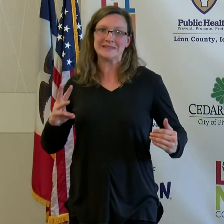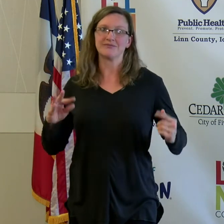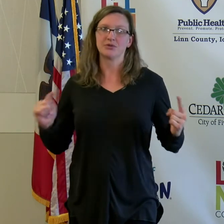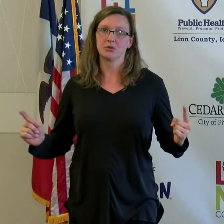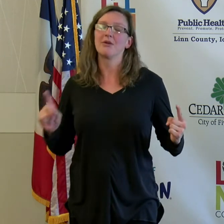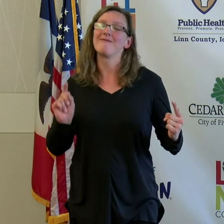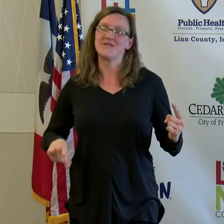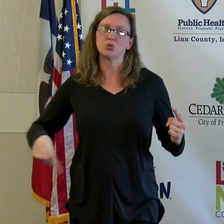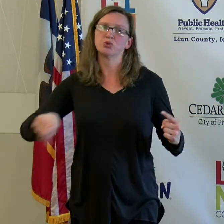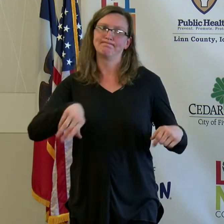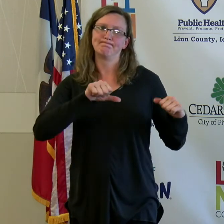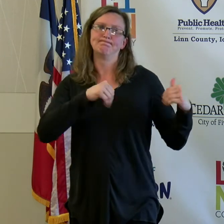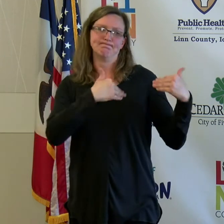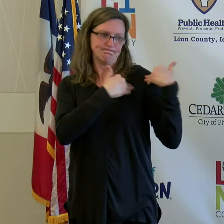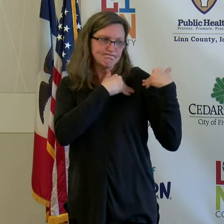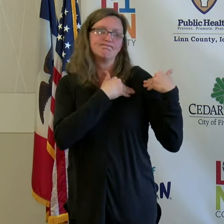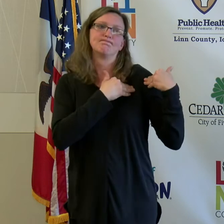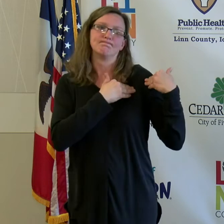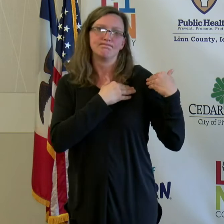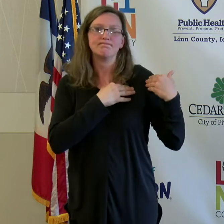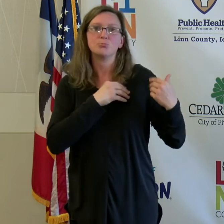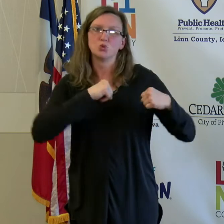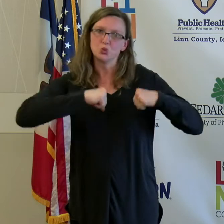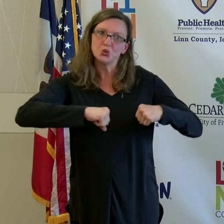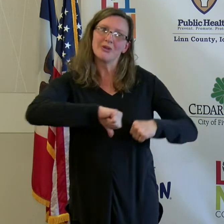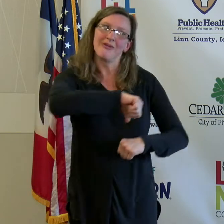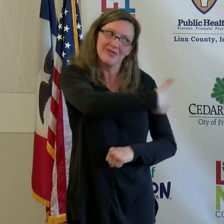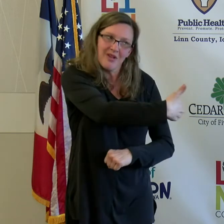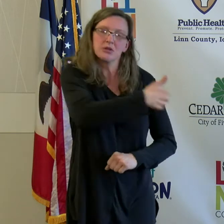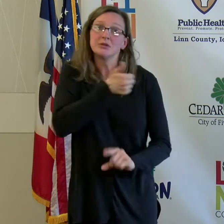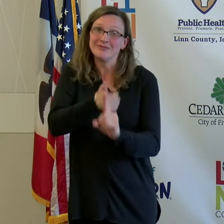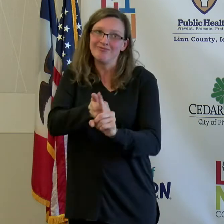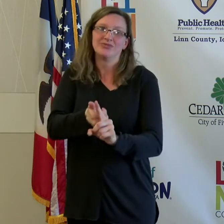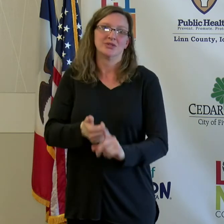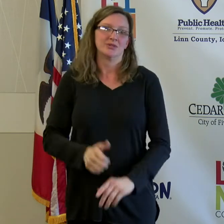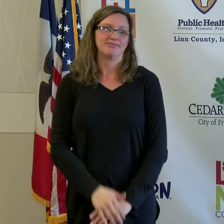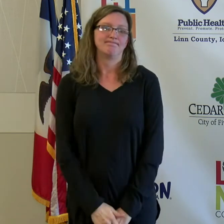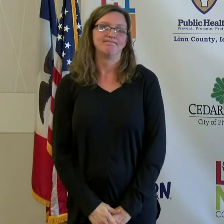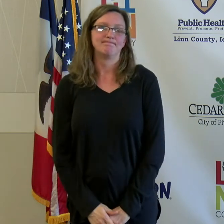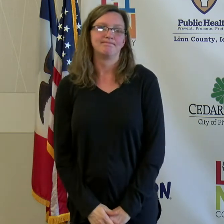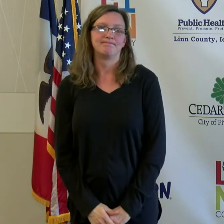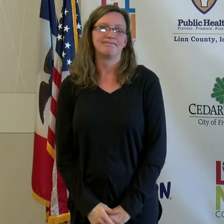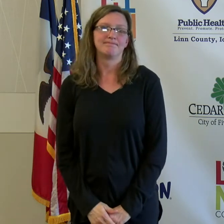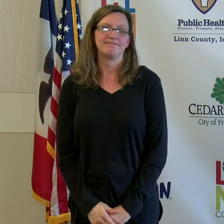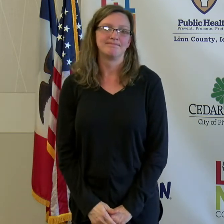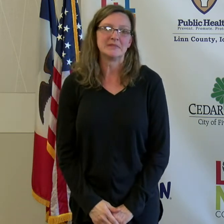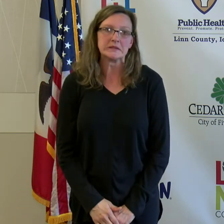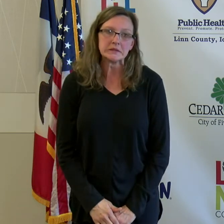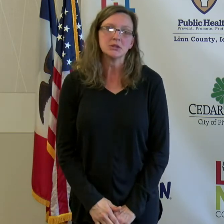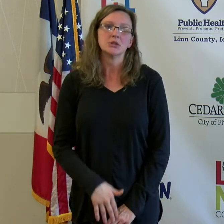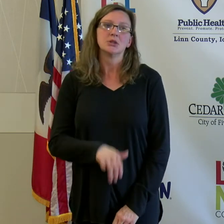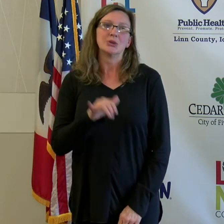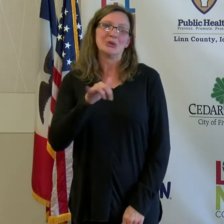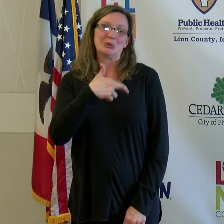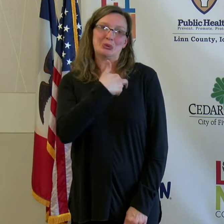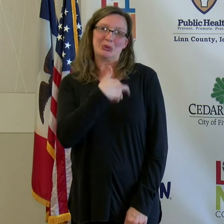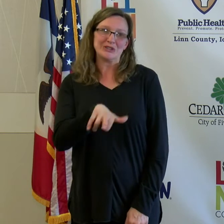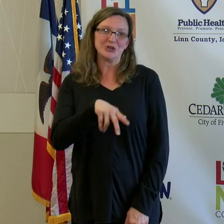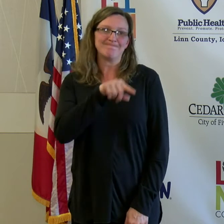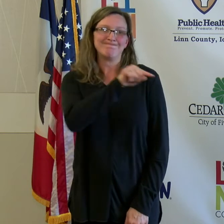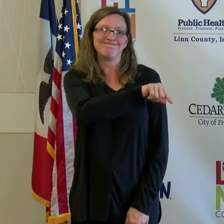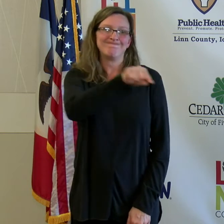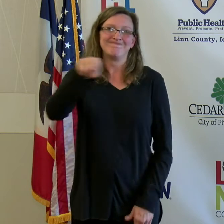Social distancing should also be followed during religious holidays and other significant life events, such